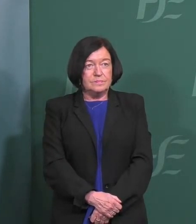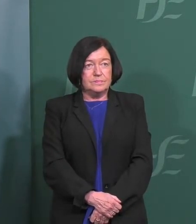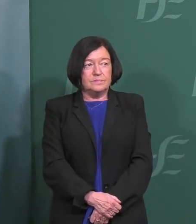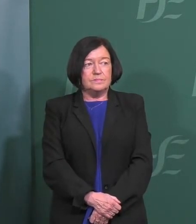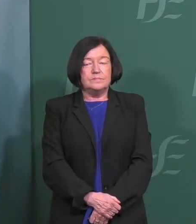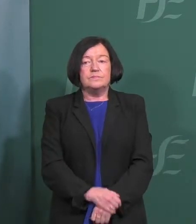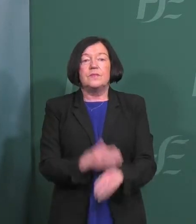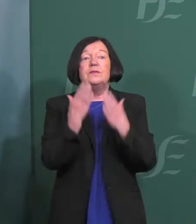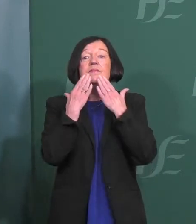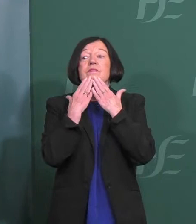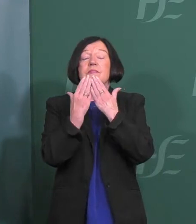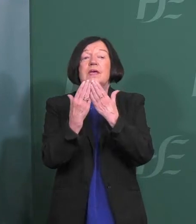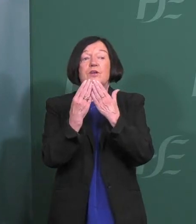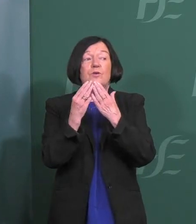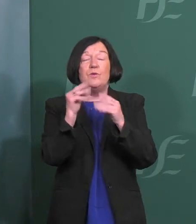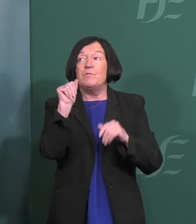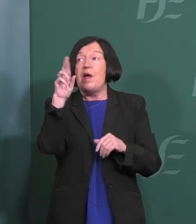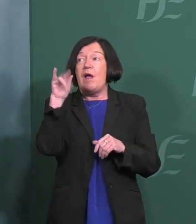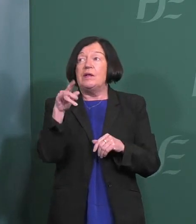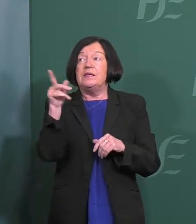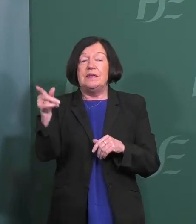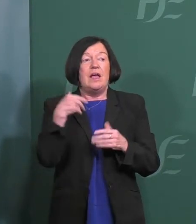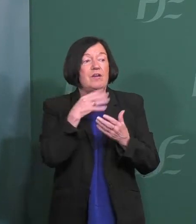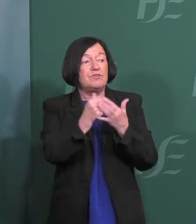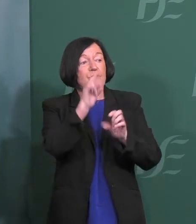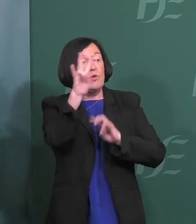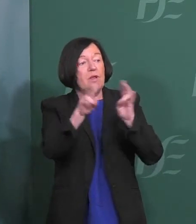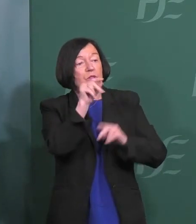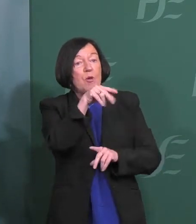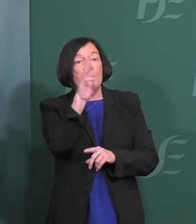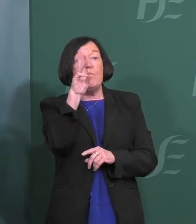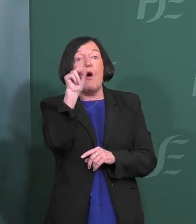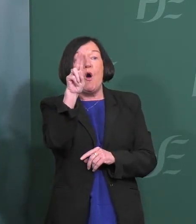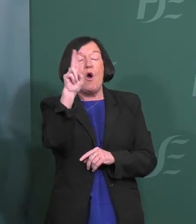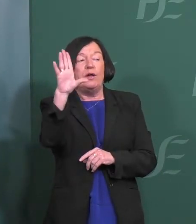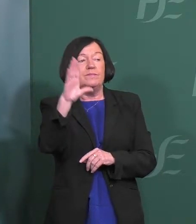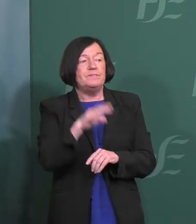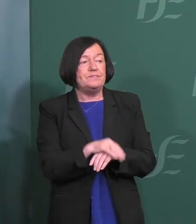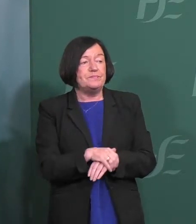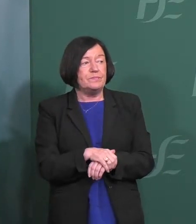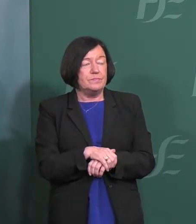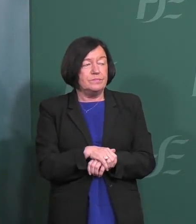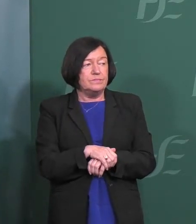Okay, and thank you very much, Martin. And now we take some questions. Yes, Paul.